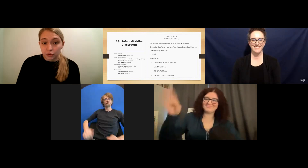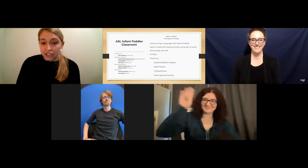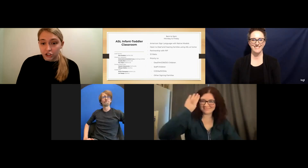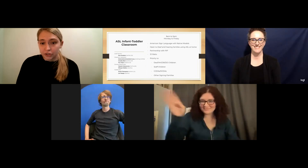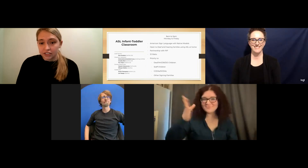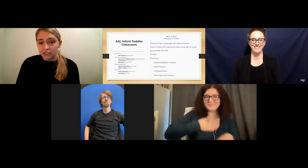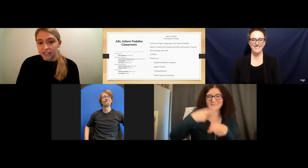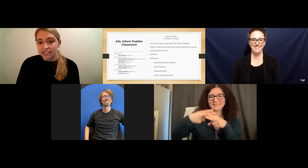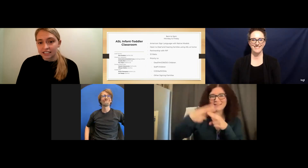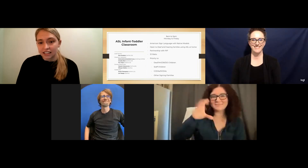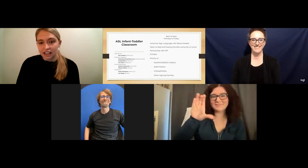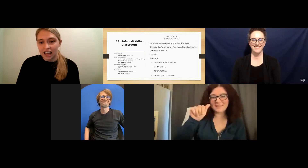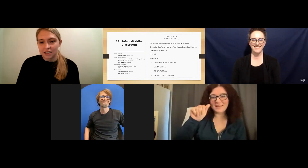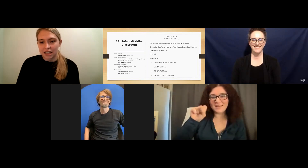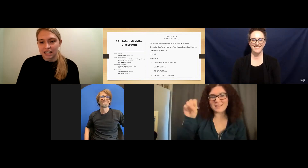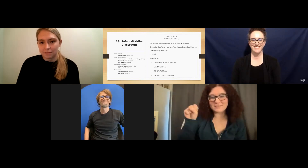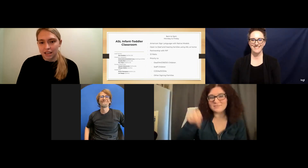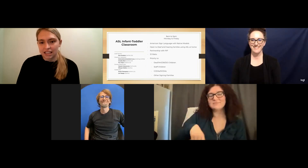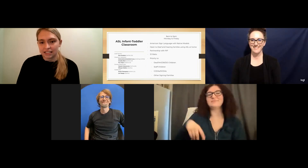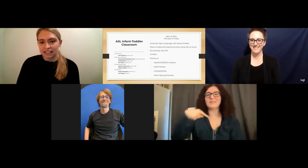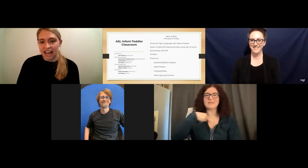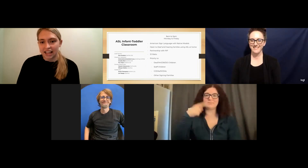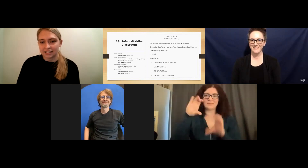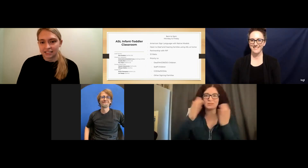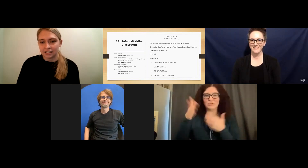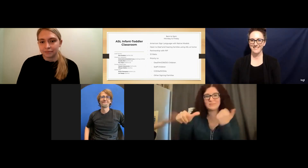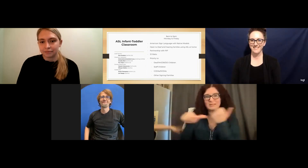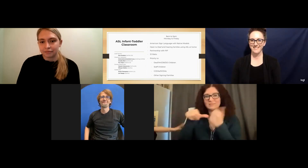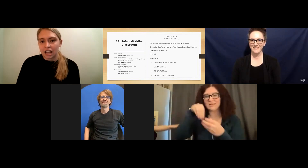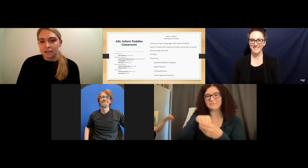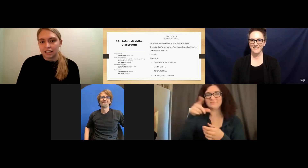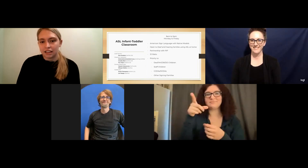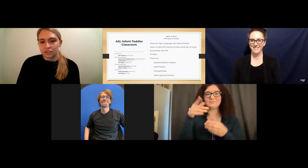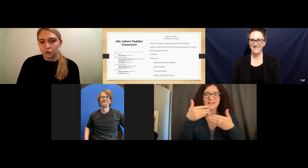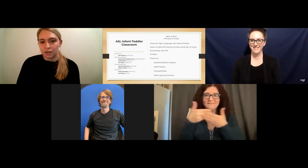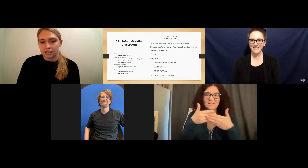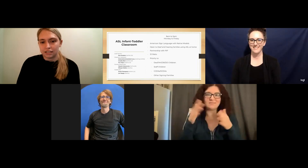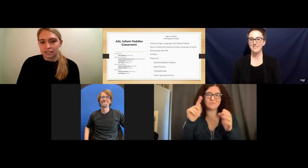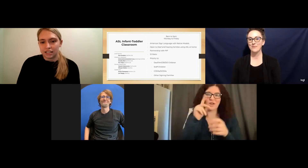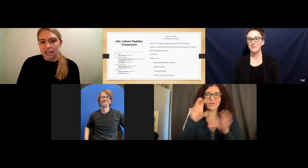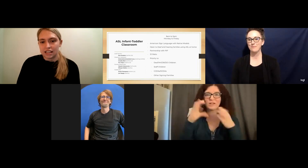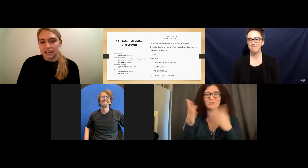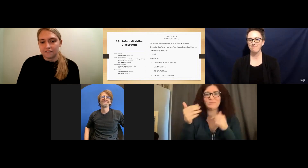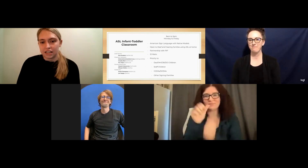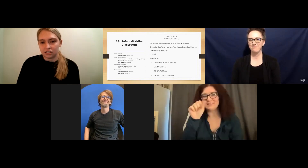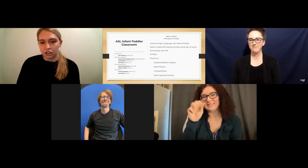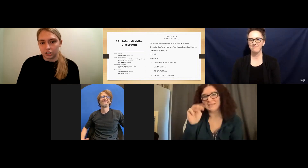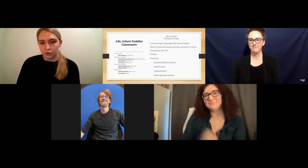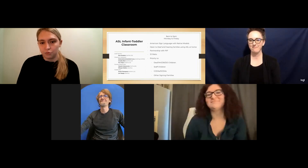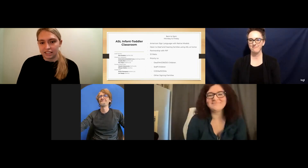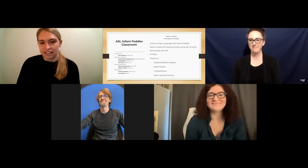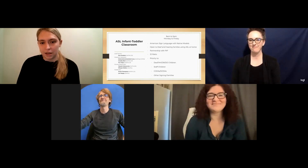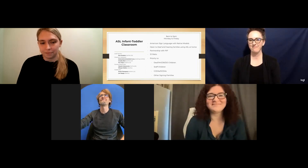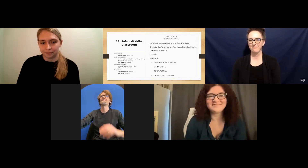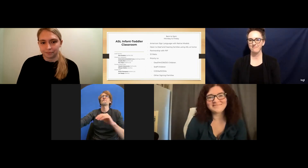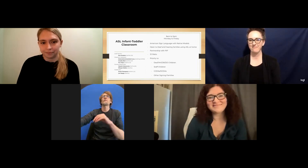Do you want to introduce yourself? Yes. Hi, my name is Cass. I'm the classroom assistant in the infant and toddler room